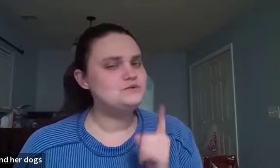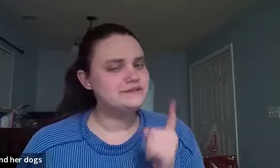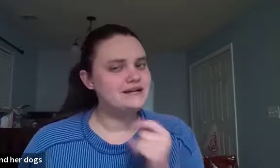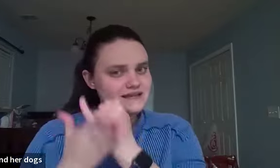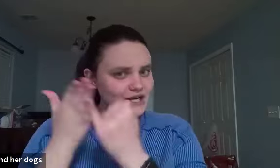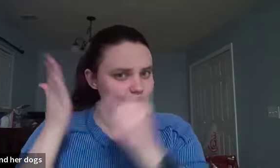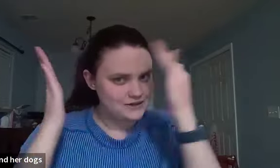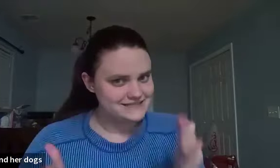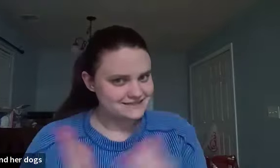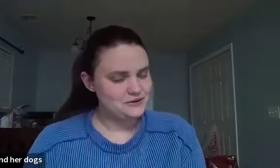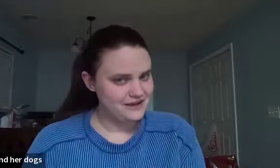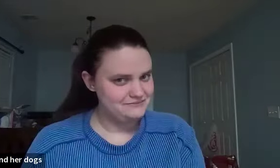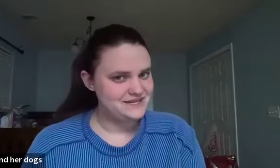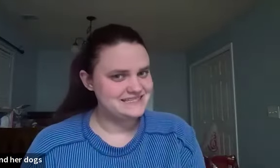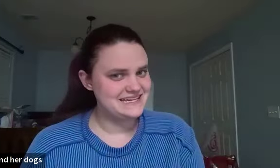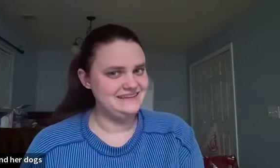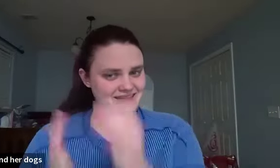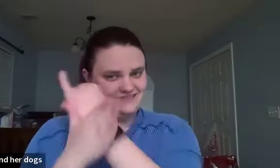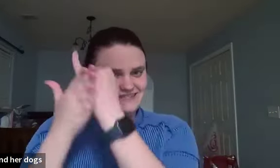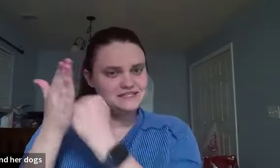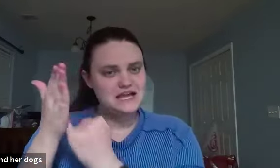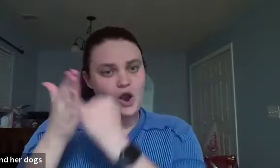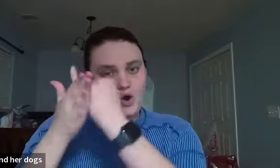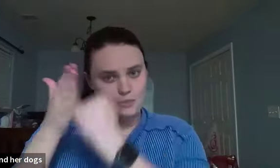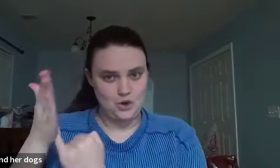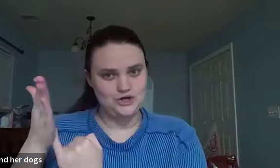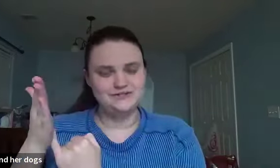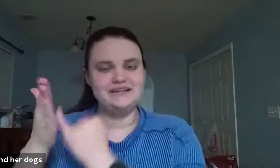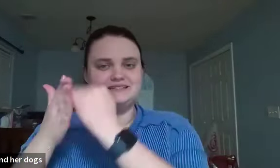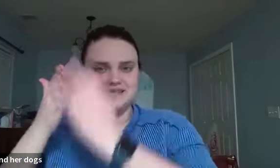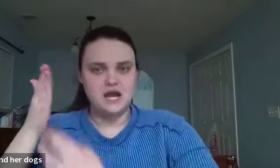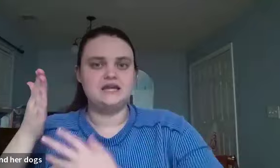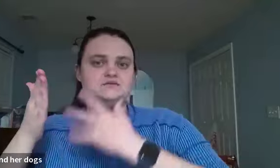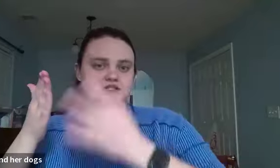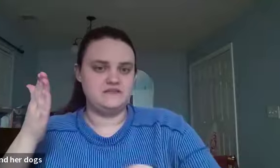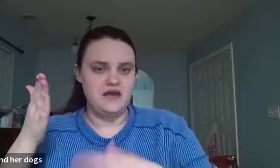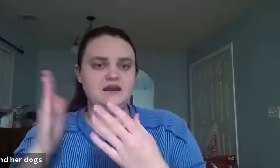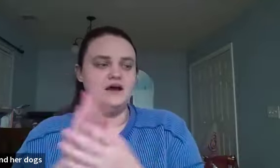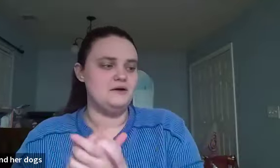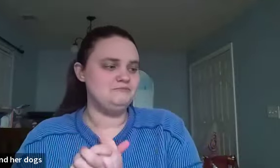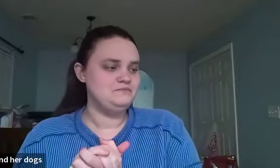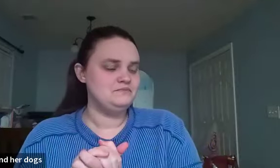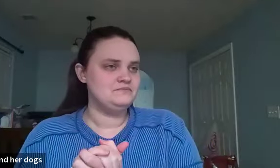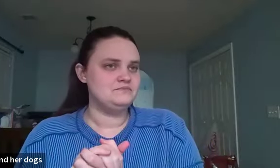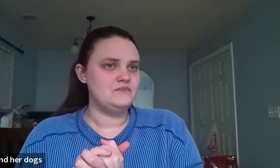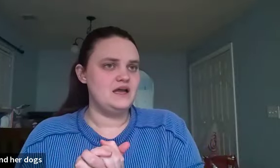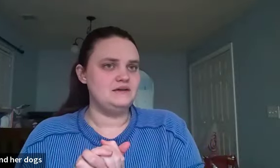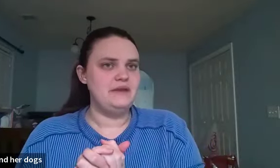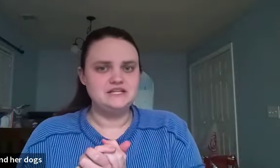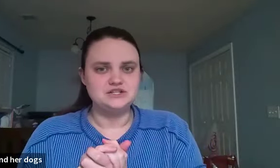you would not sign artist, okay? Because again, this is like artwork, like designs, works like that. Like